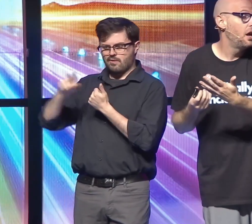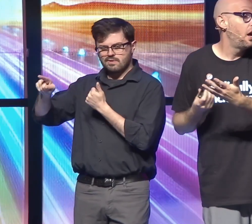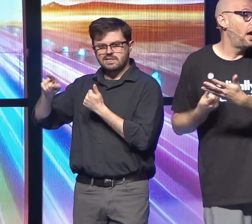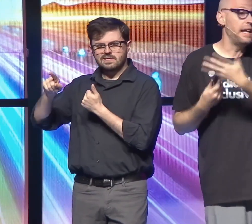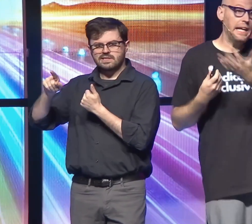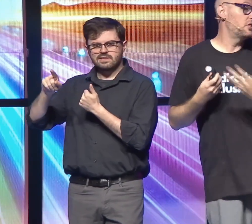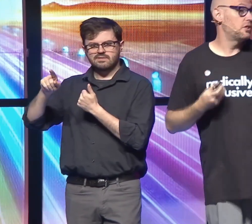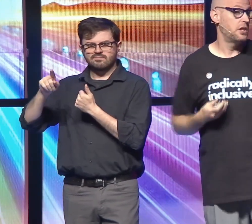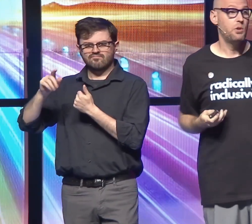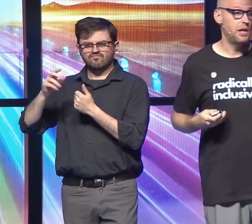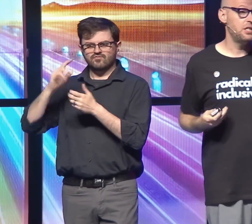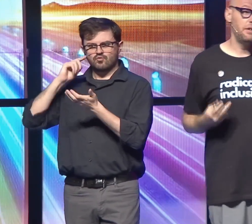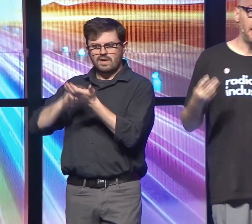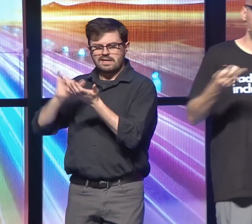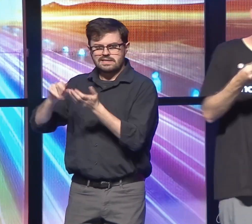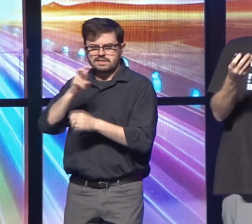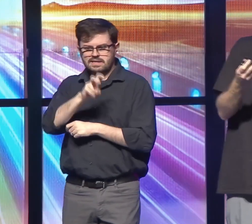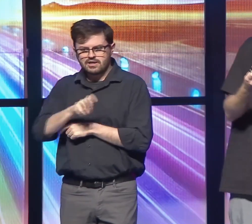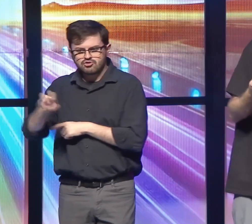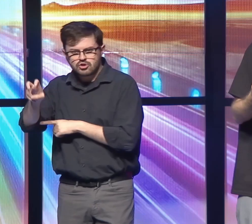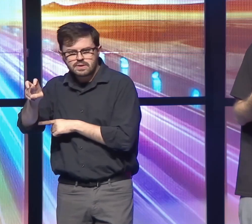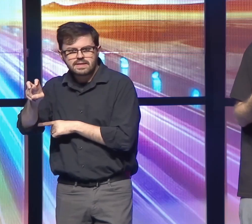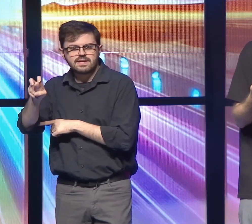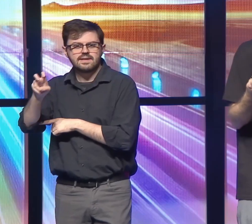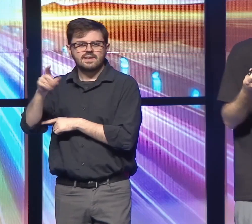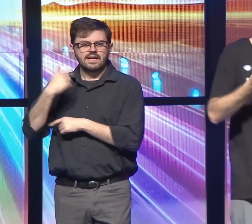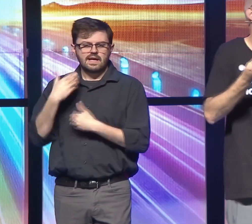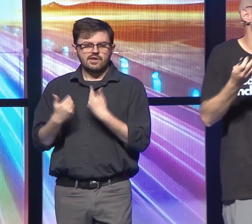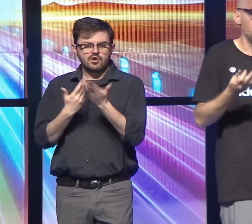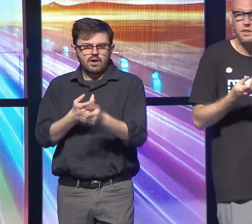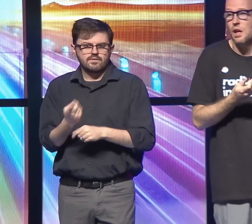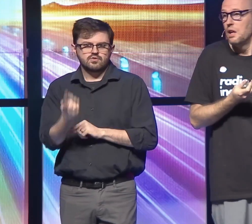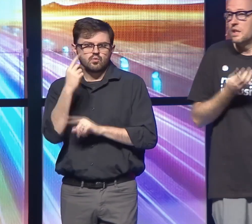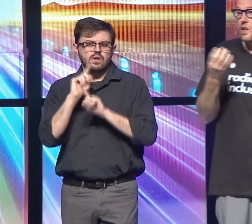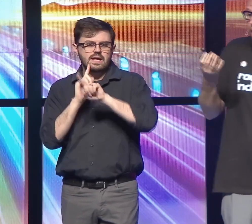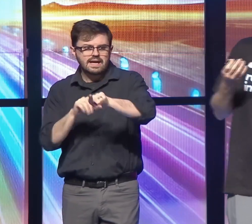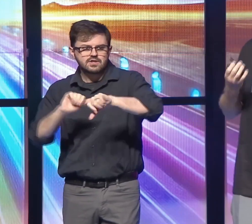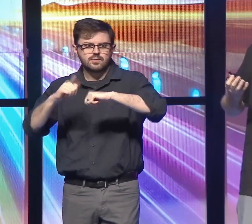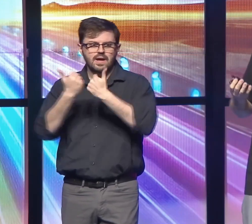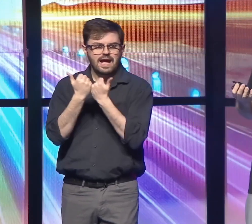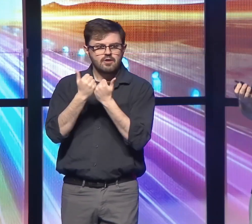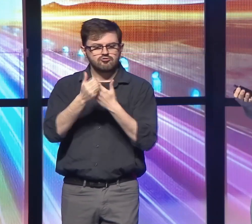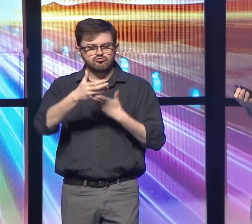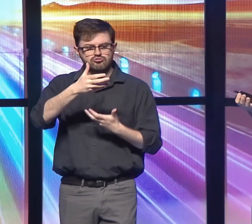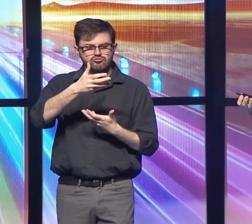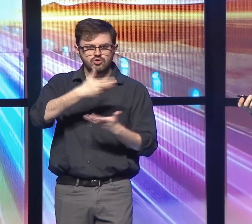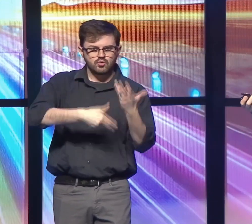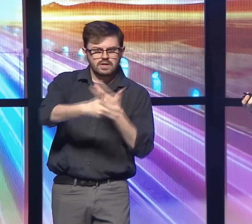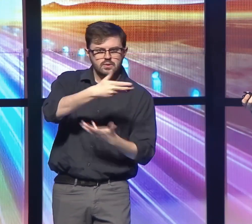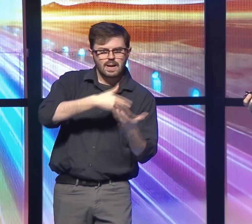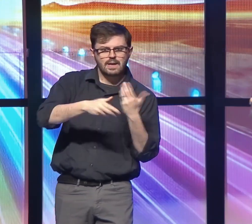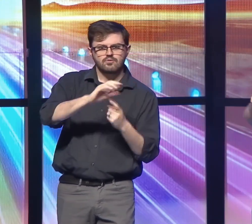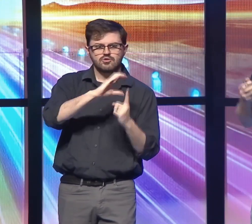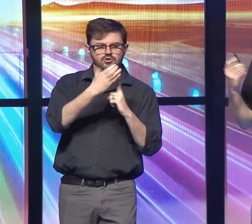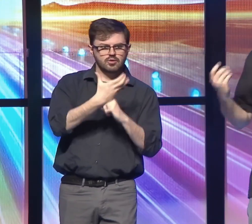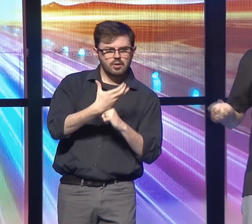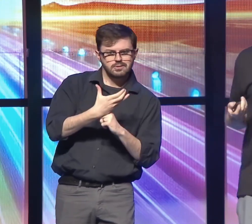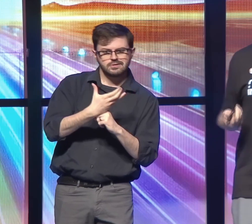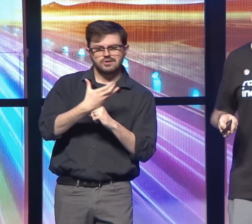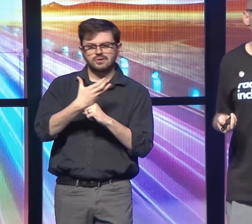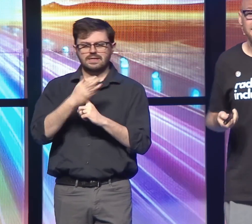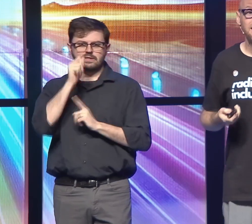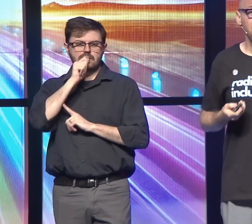us an answer to the question of how do you intersect with culture and how do you deal with the conflict that might be there. And then on top